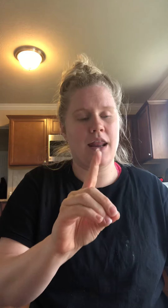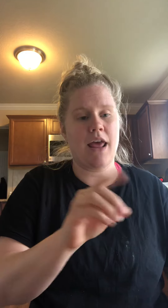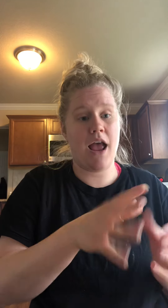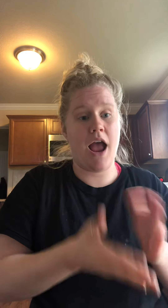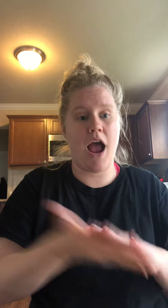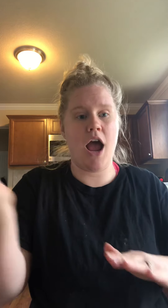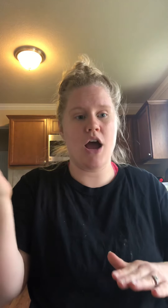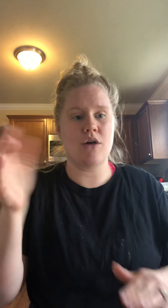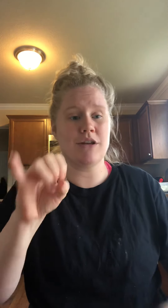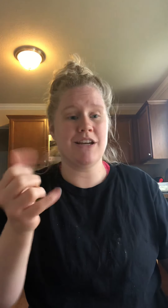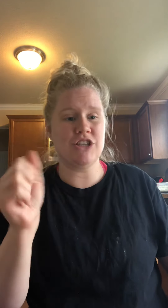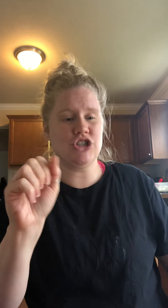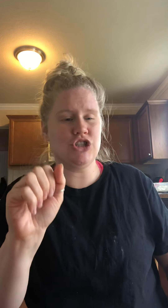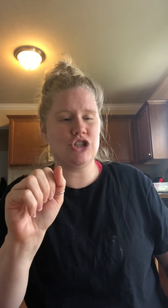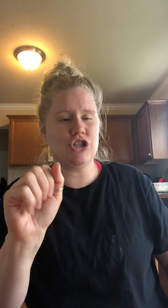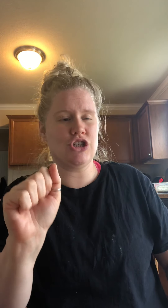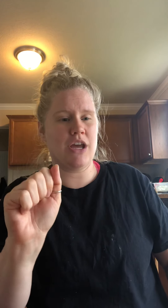That was a high five, not a slap.